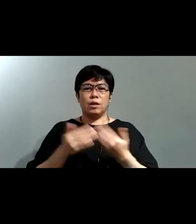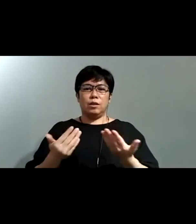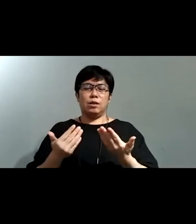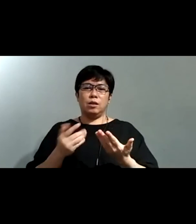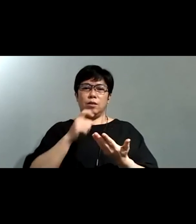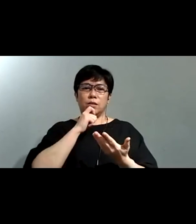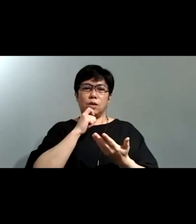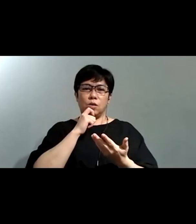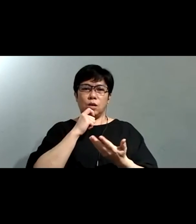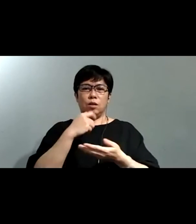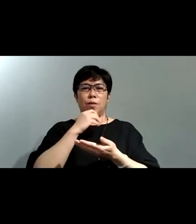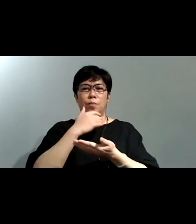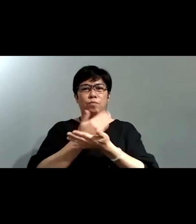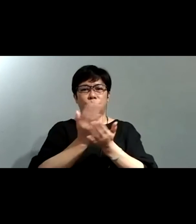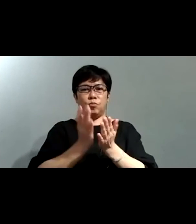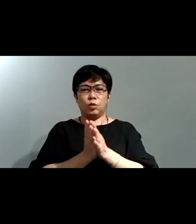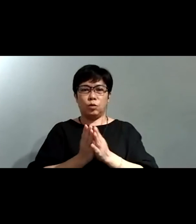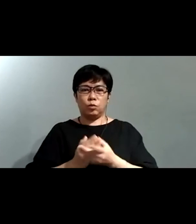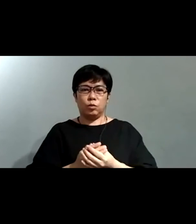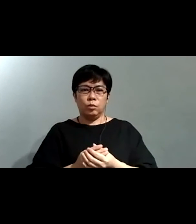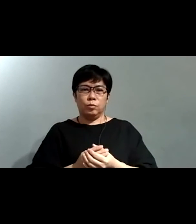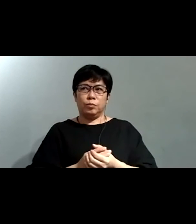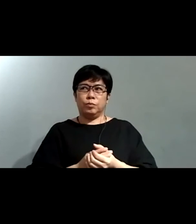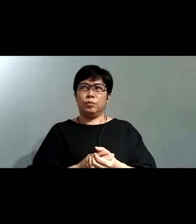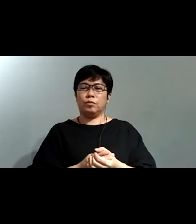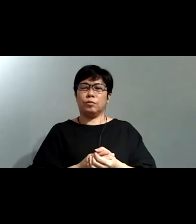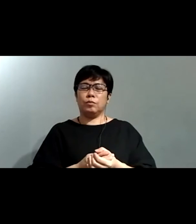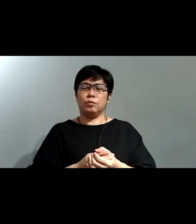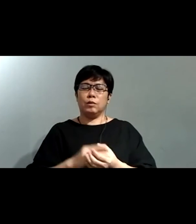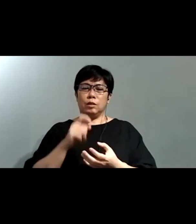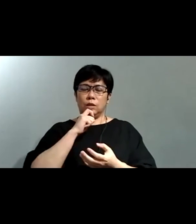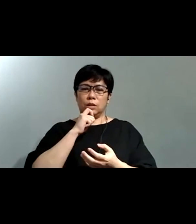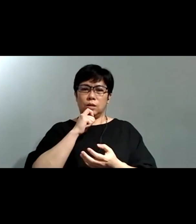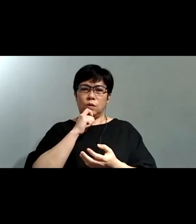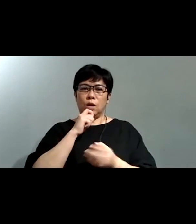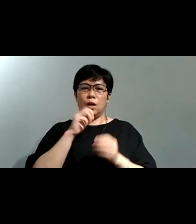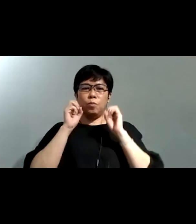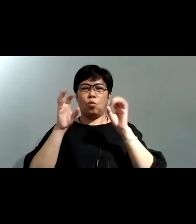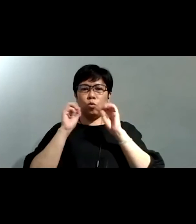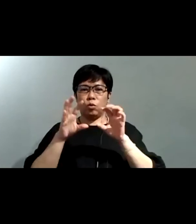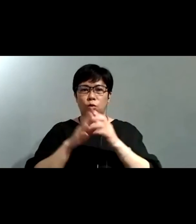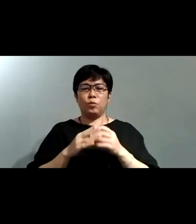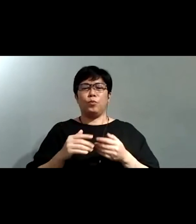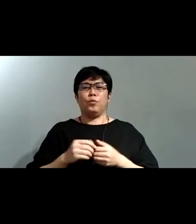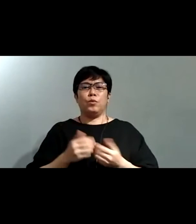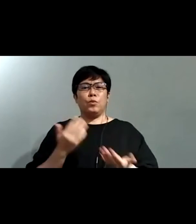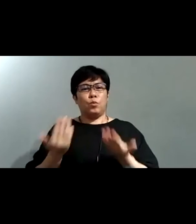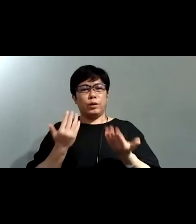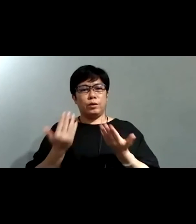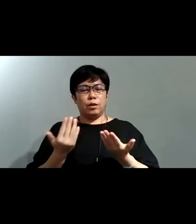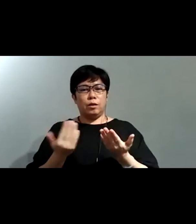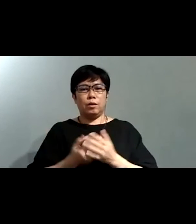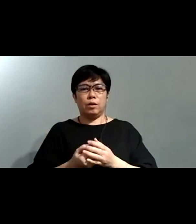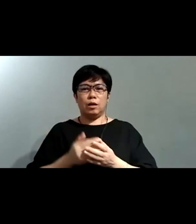the government had policy paper come out, or when the policy address of the CE is being delivered. We try to